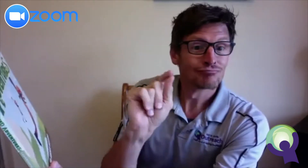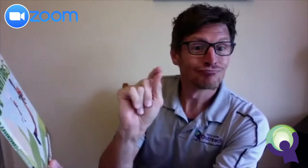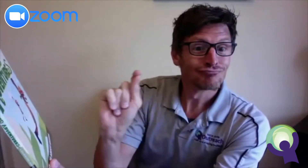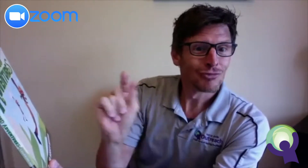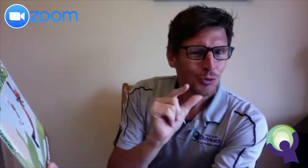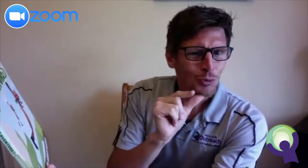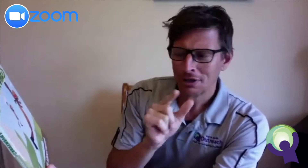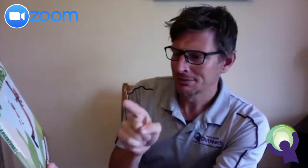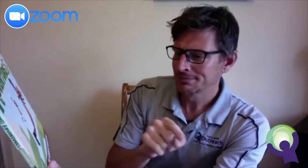Illustrated